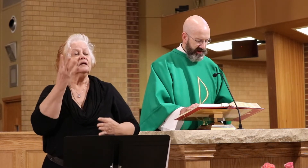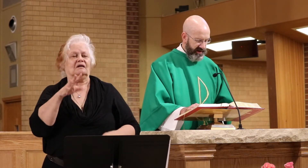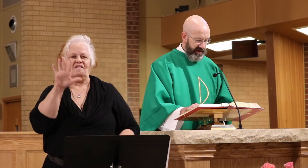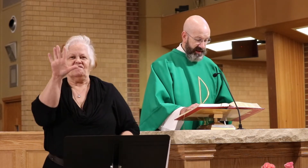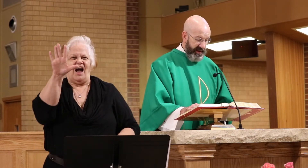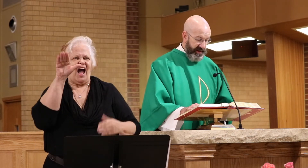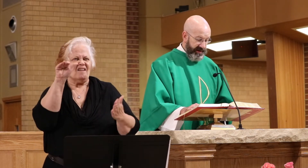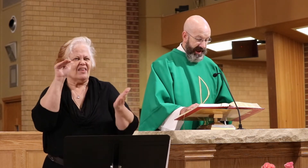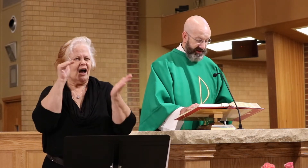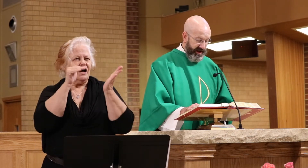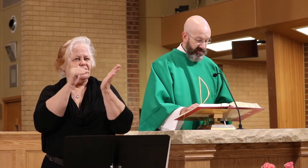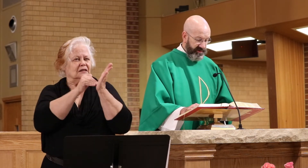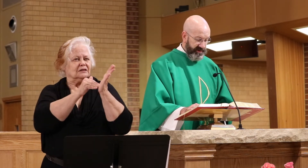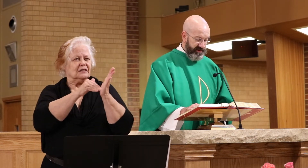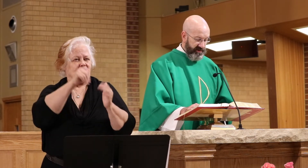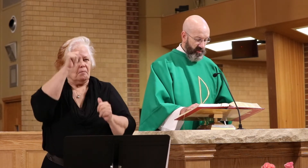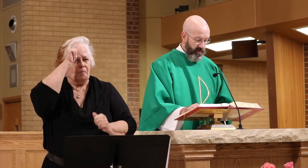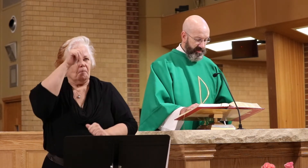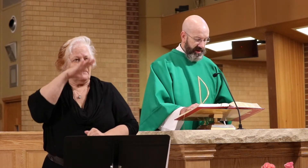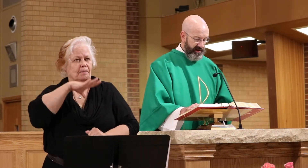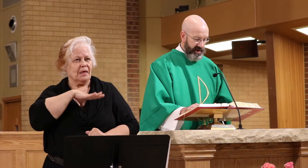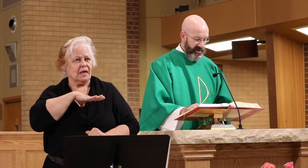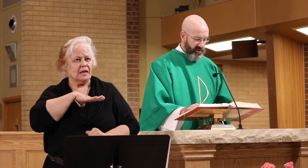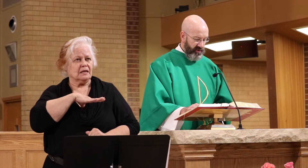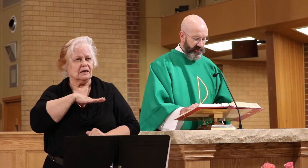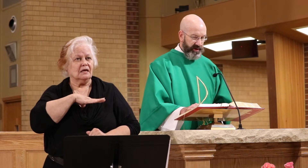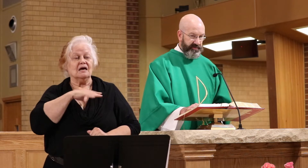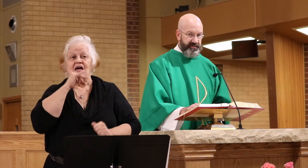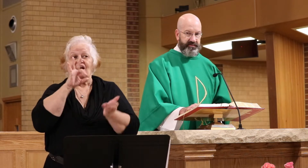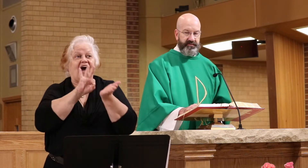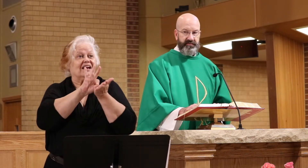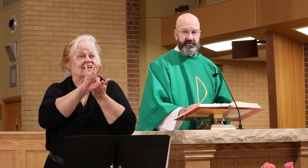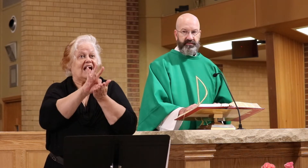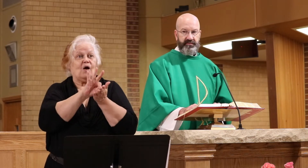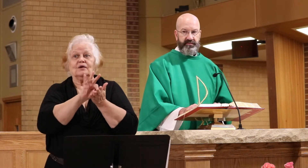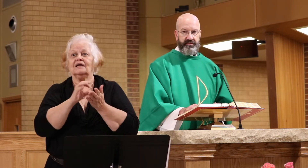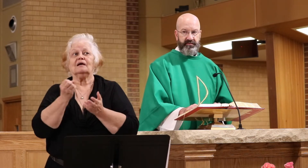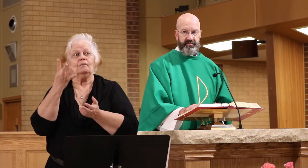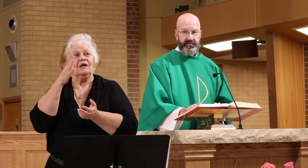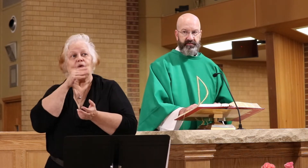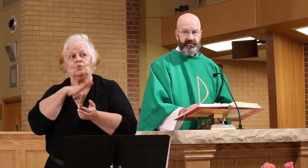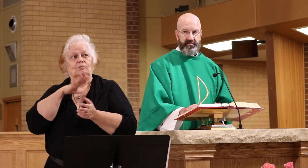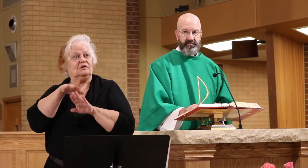men, not counting women and children.